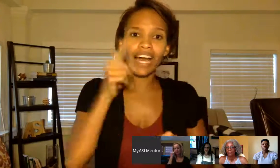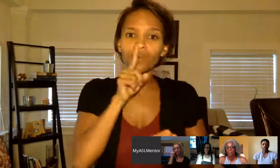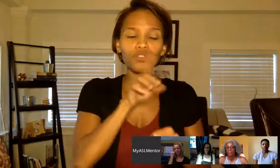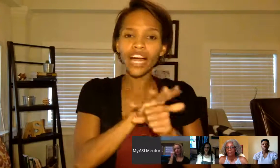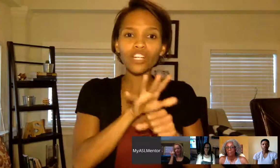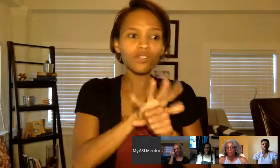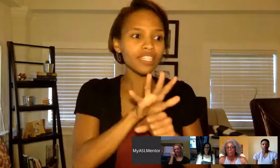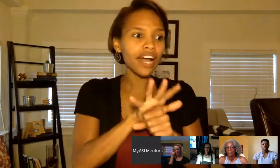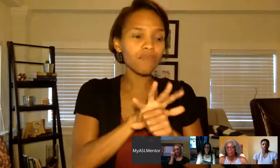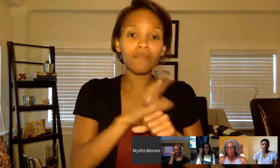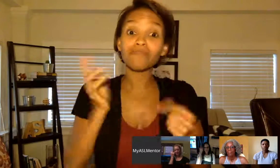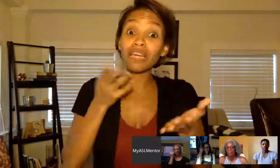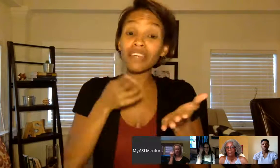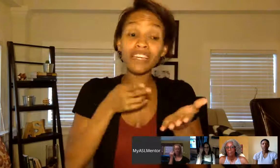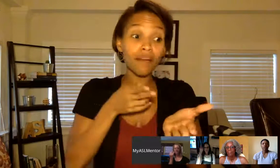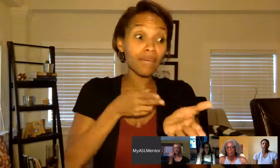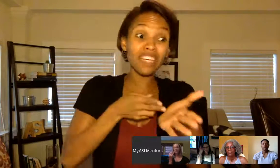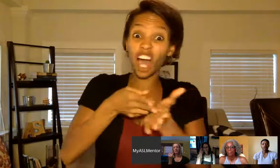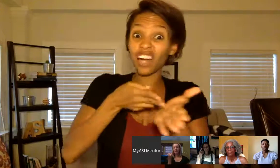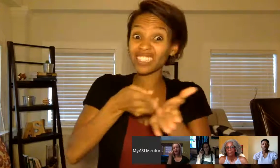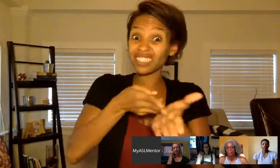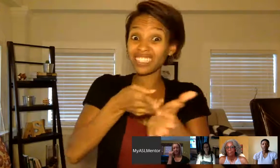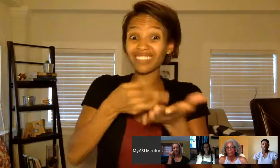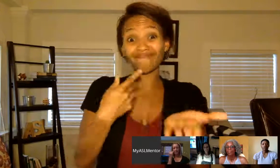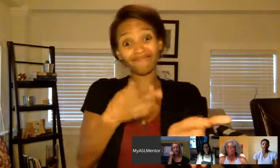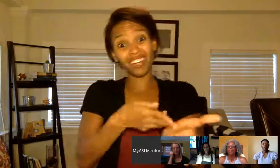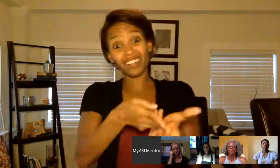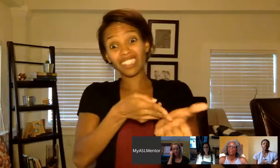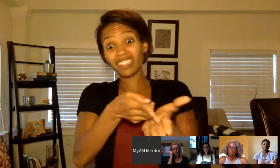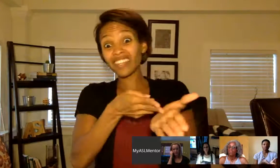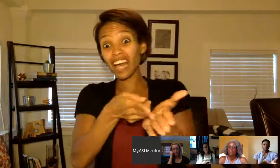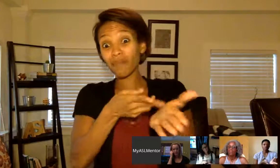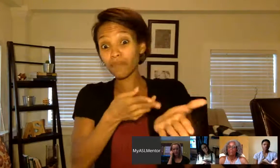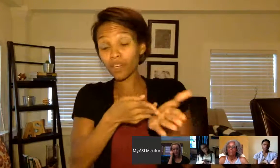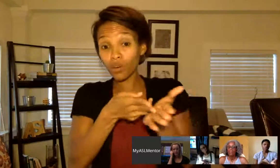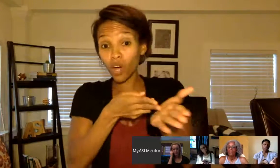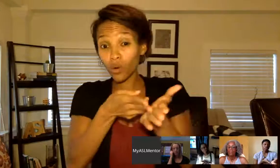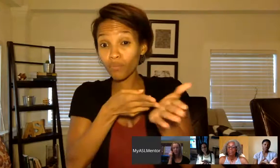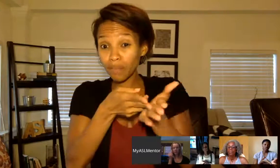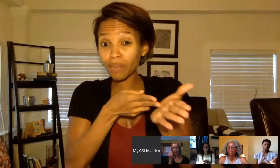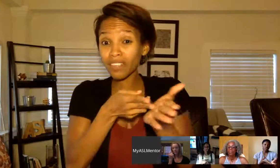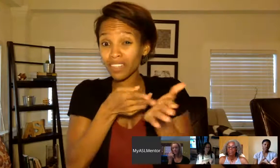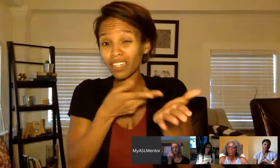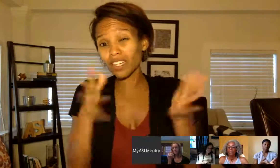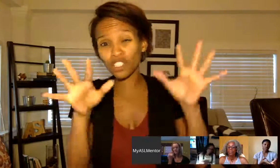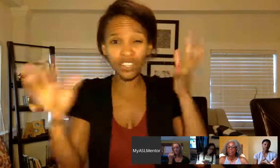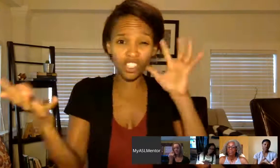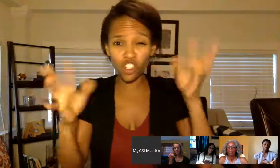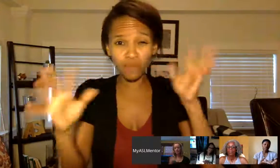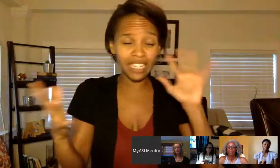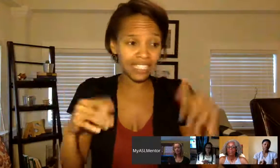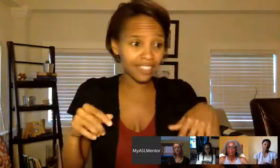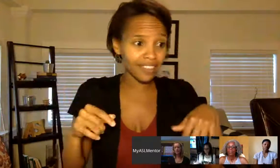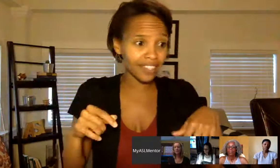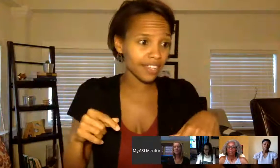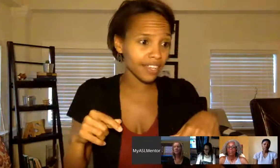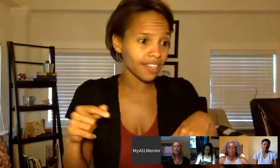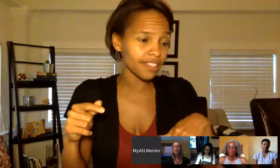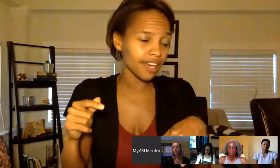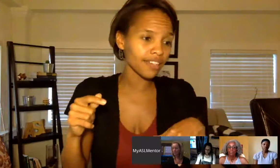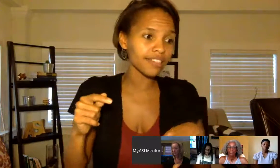Yeah, I don't see I promise. Maybe honestly, that might be maybe a transition you might see in